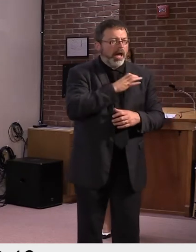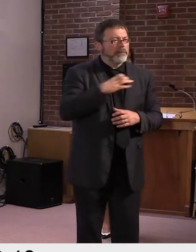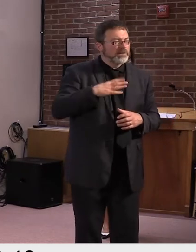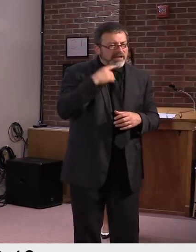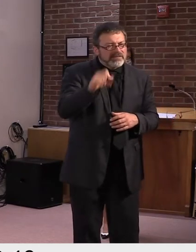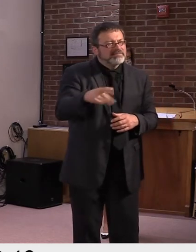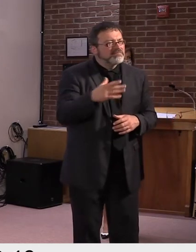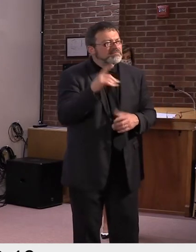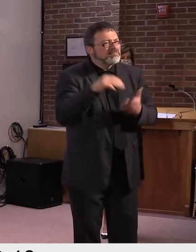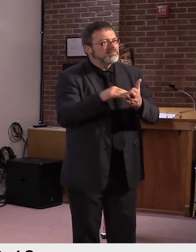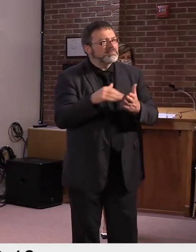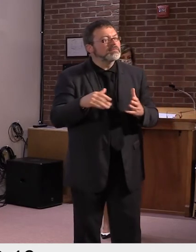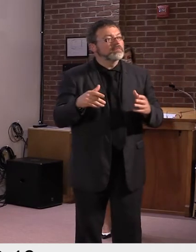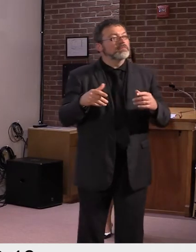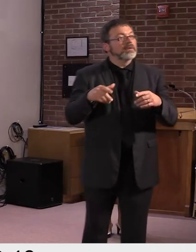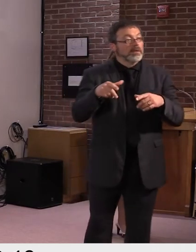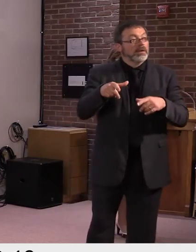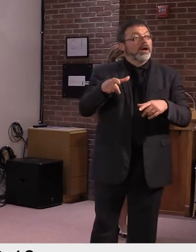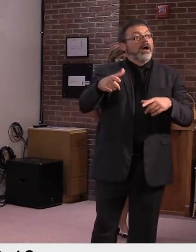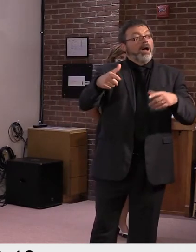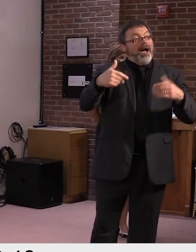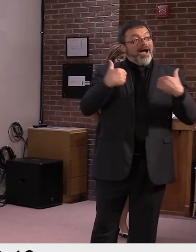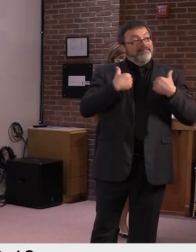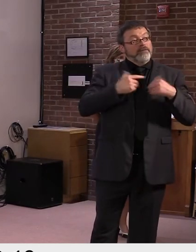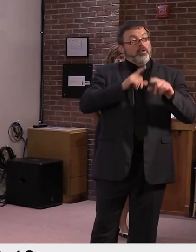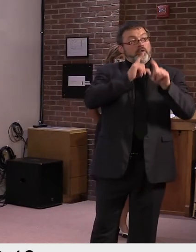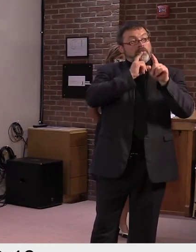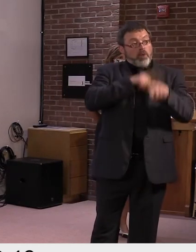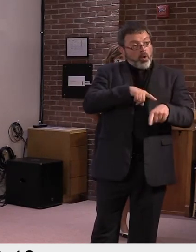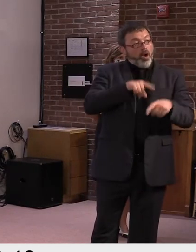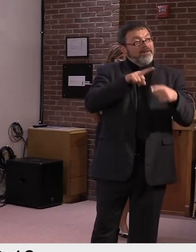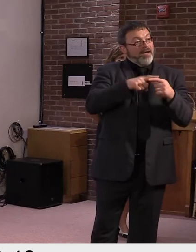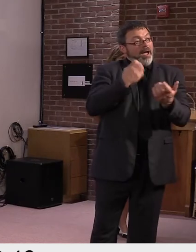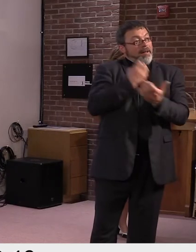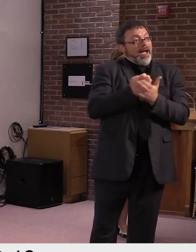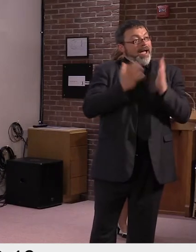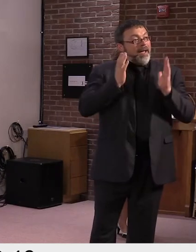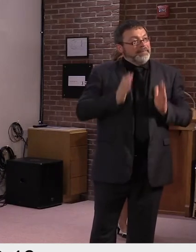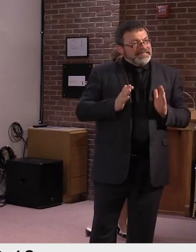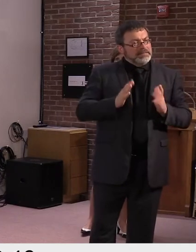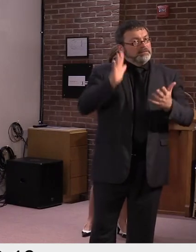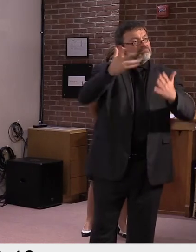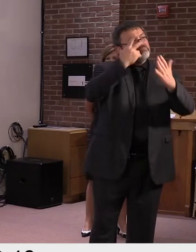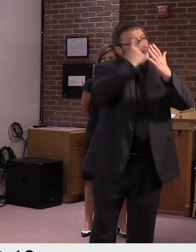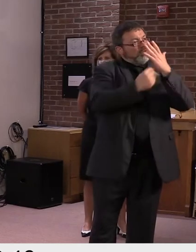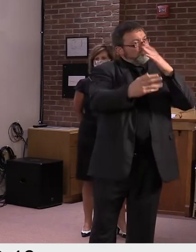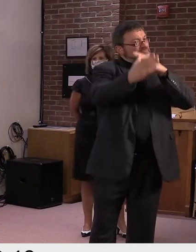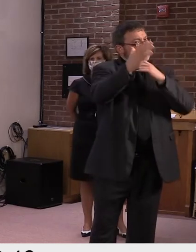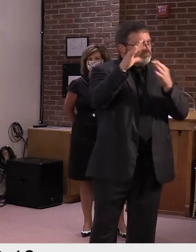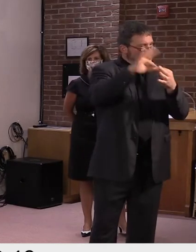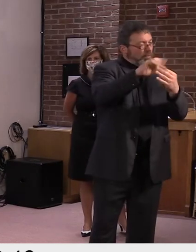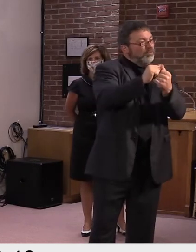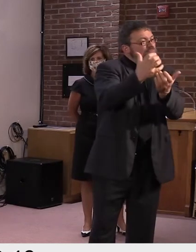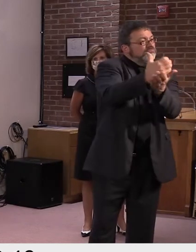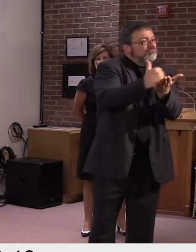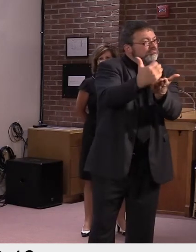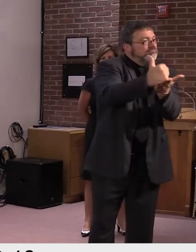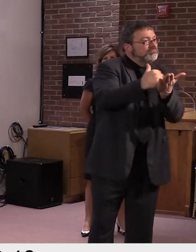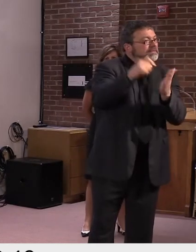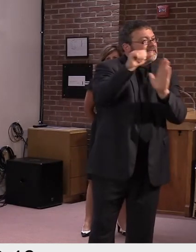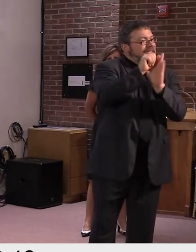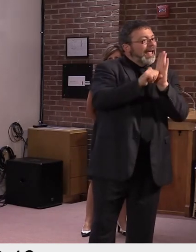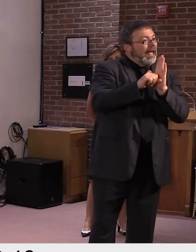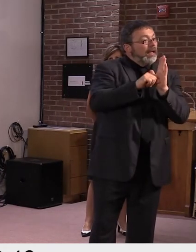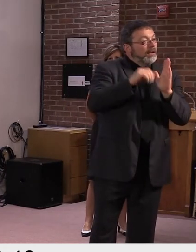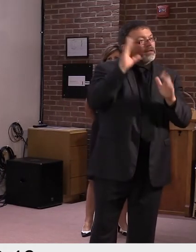that I can refer to and get back to you on that, Tim. But I think many people have been filing more than we